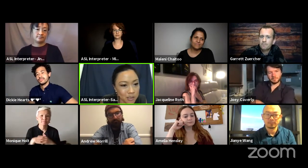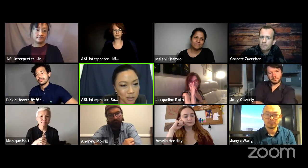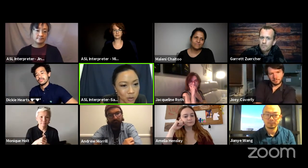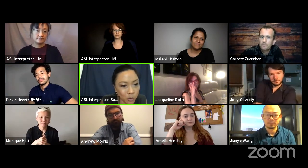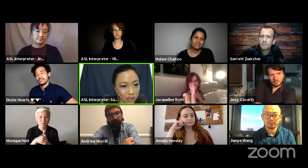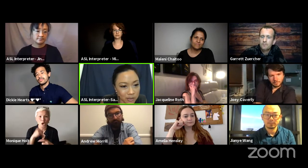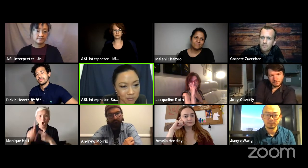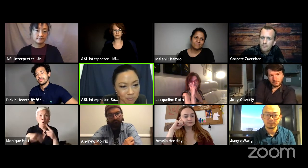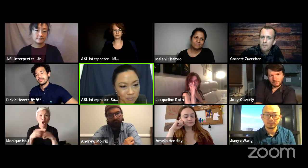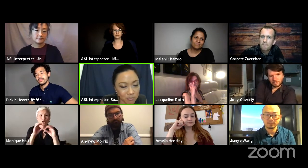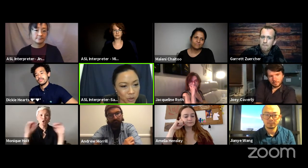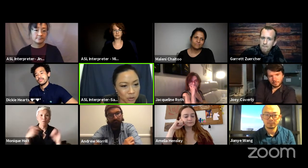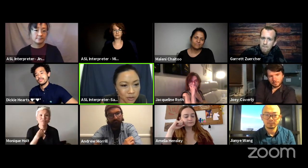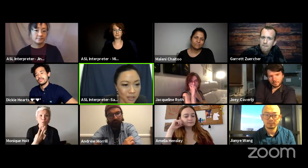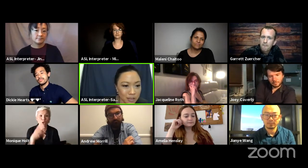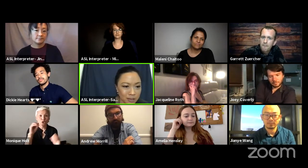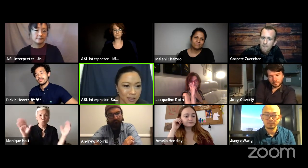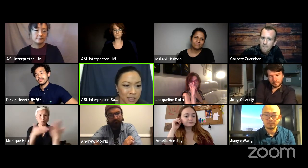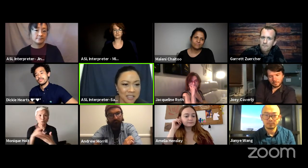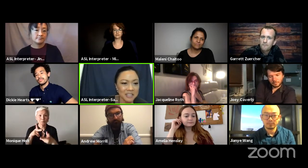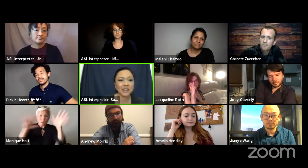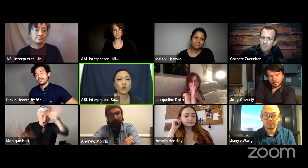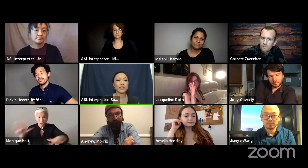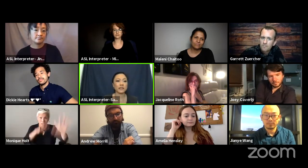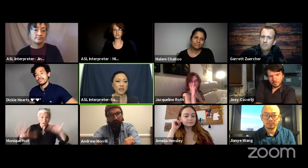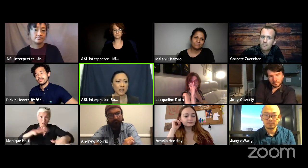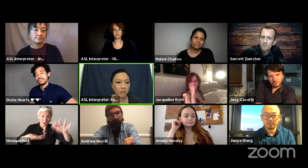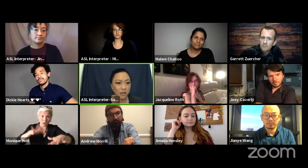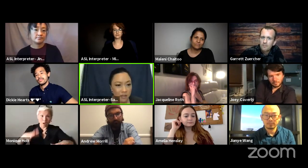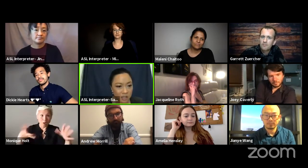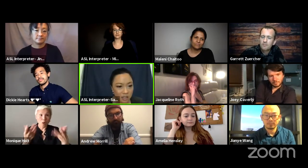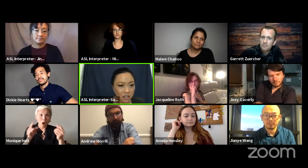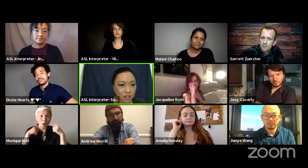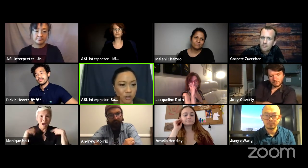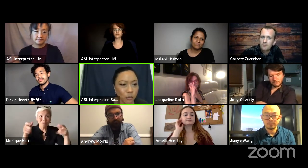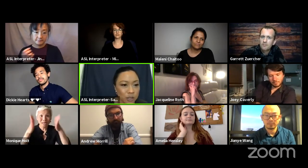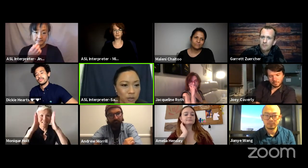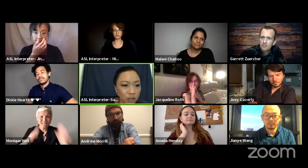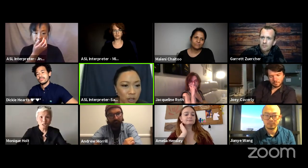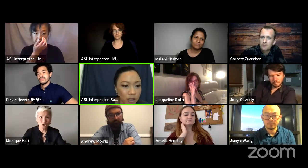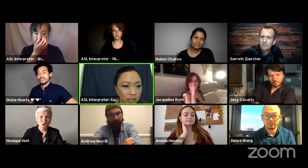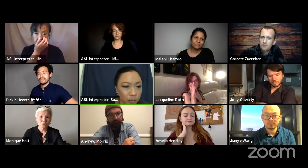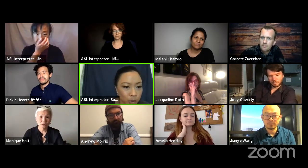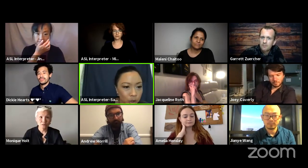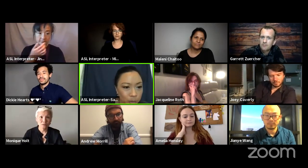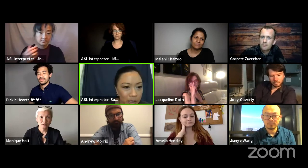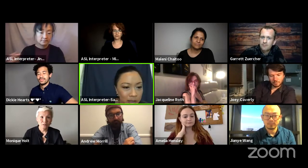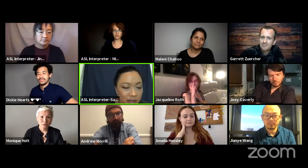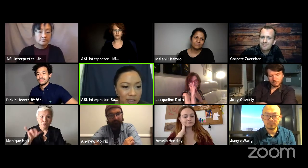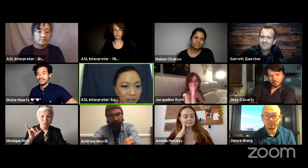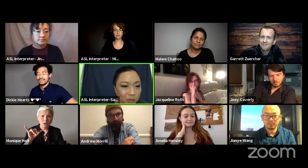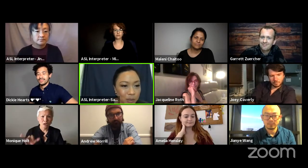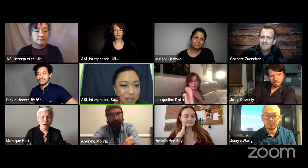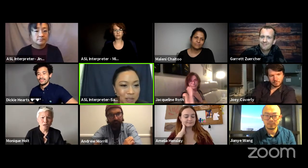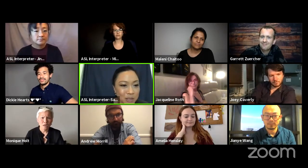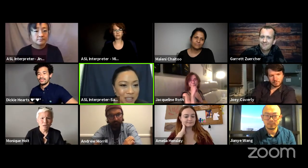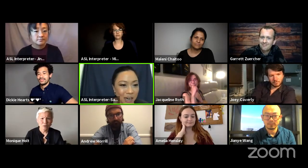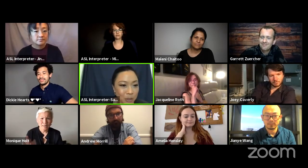doesn't quite, it's not quite the same. You know, when you're in a room and everyone's having to